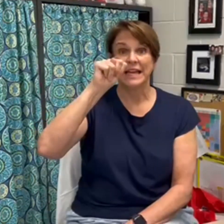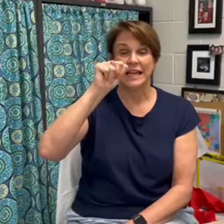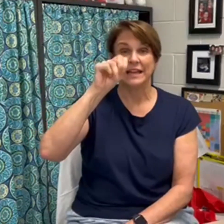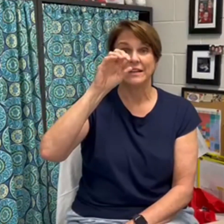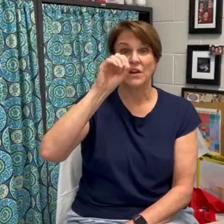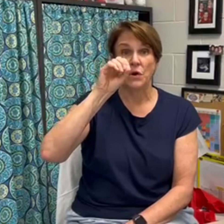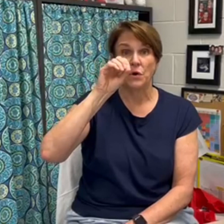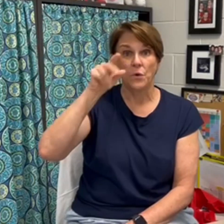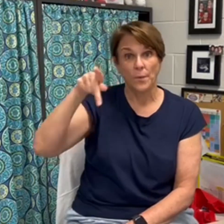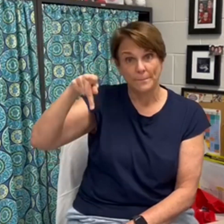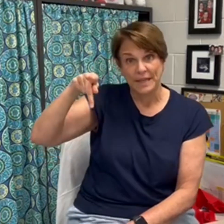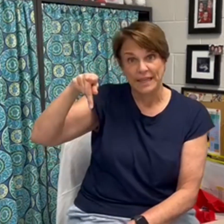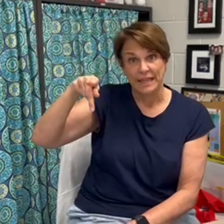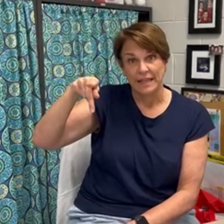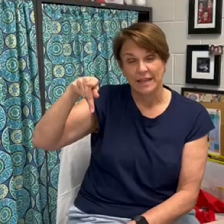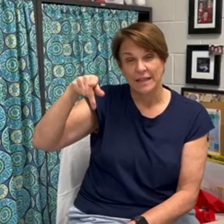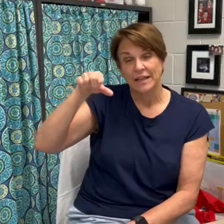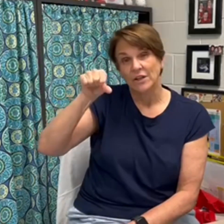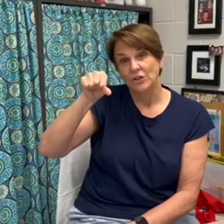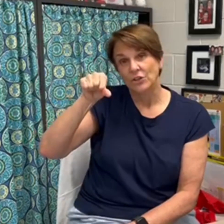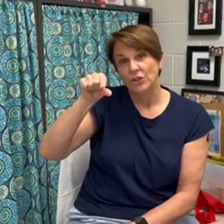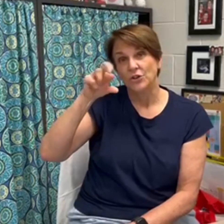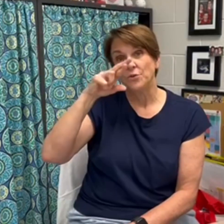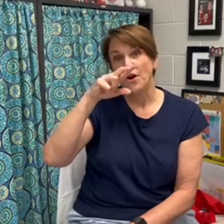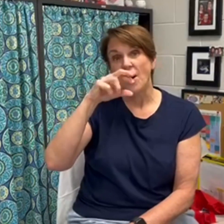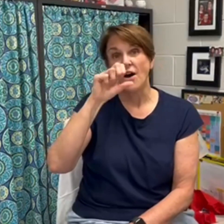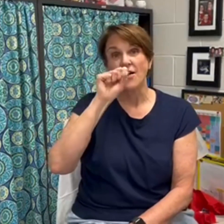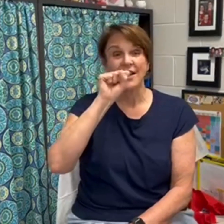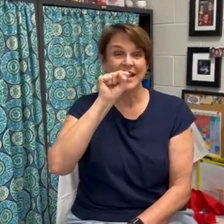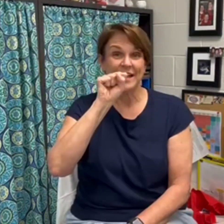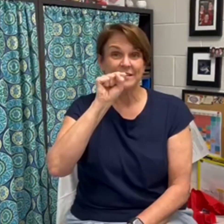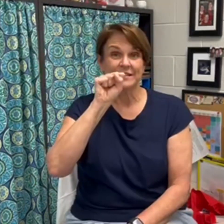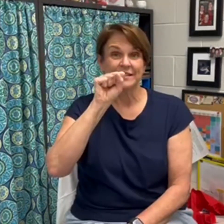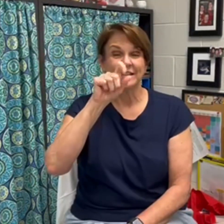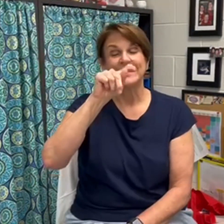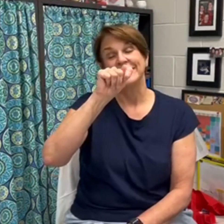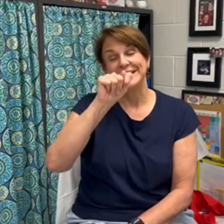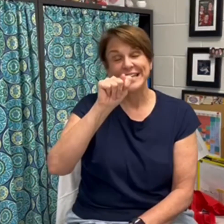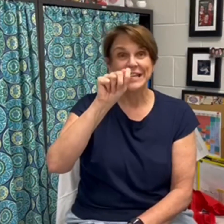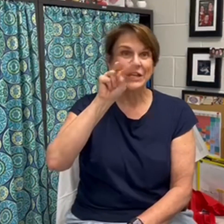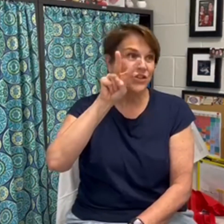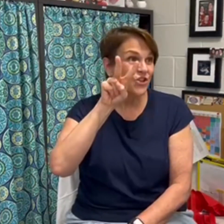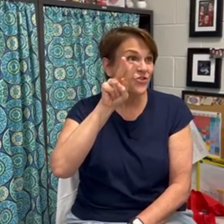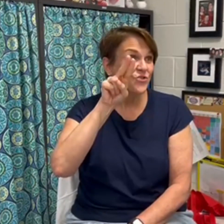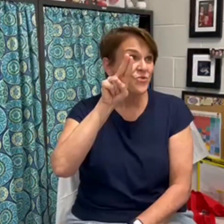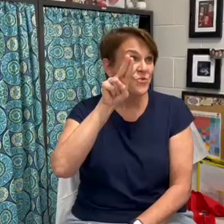N, O, P, Q, R, S, T, U,